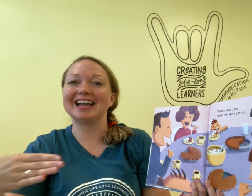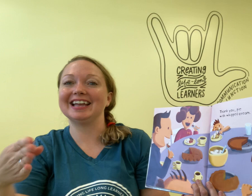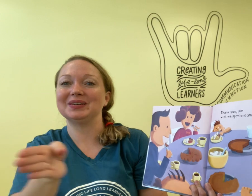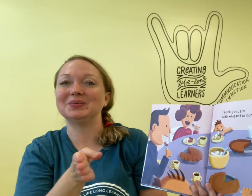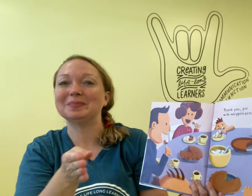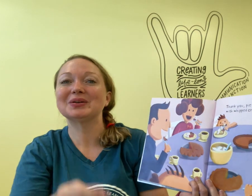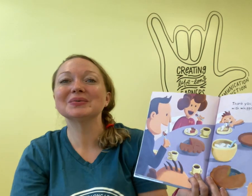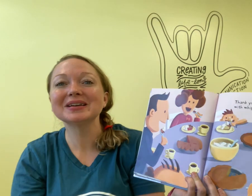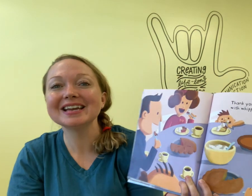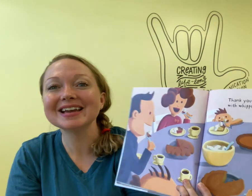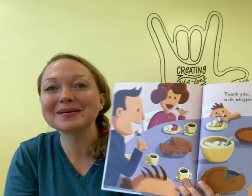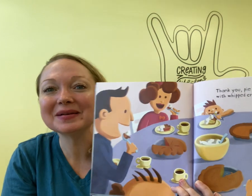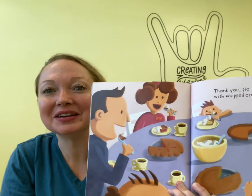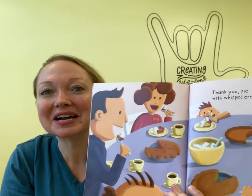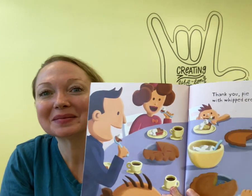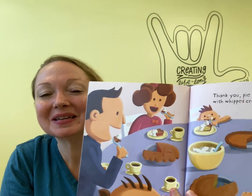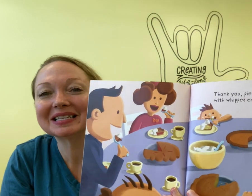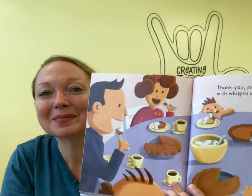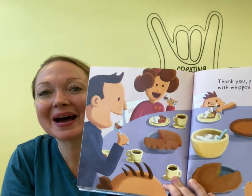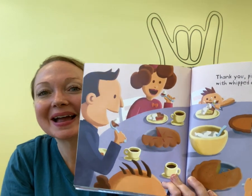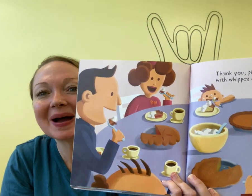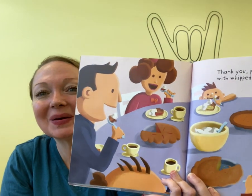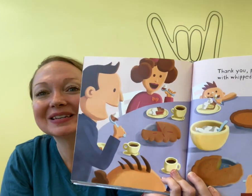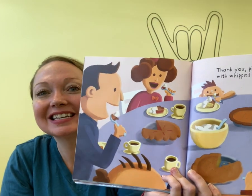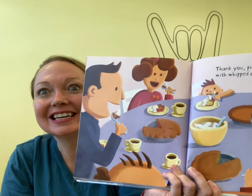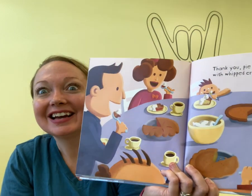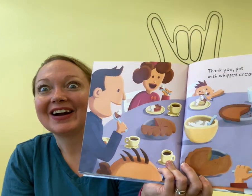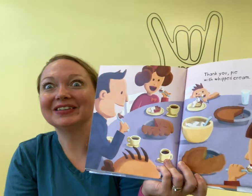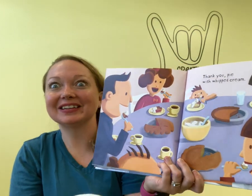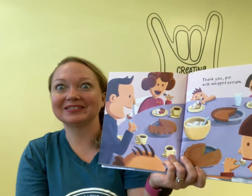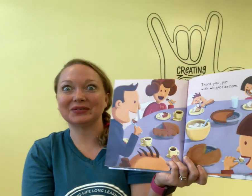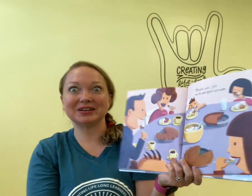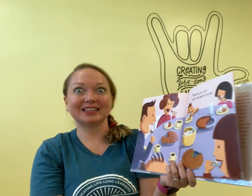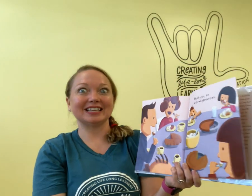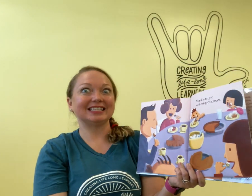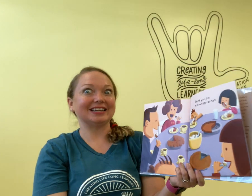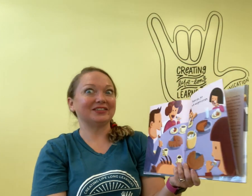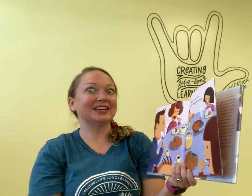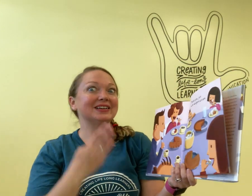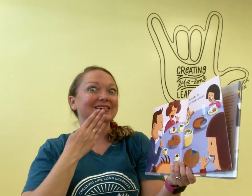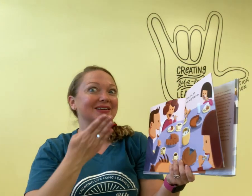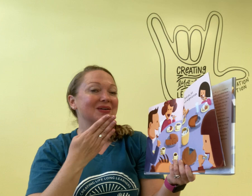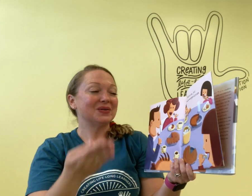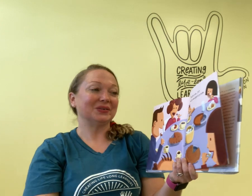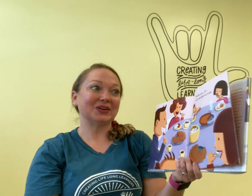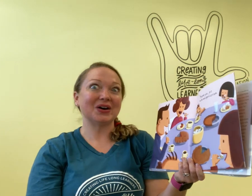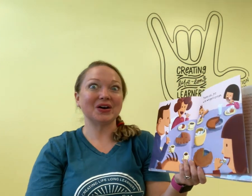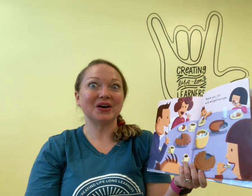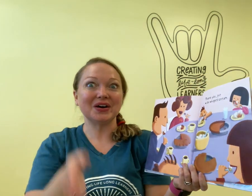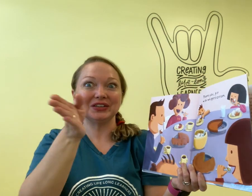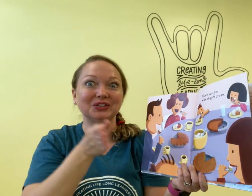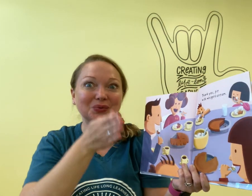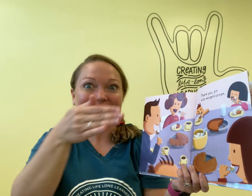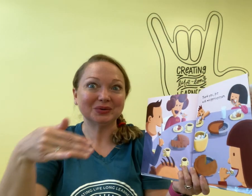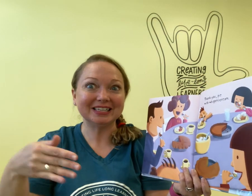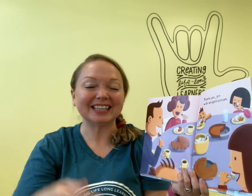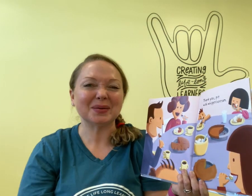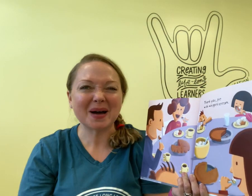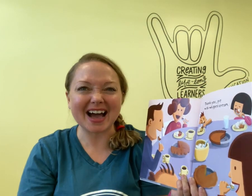and whipped cream, and you cut the piece of the pie out. Are you looking forward to Thanksgiving with all the sweet treats and the pies